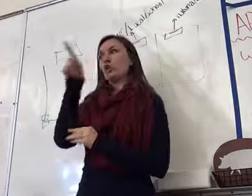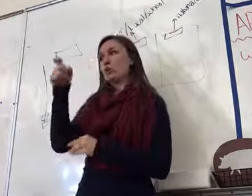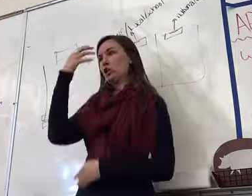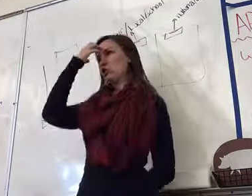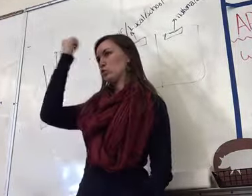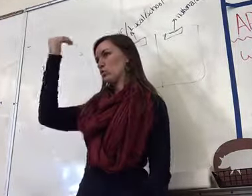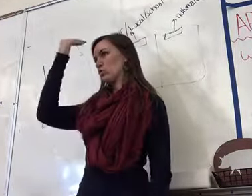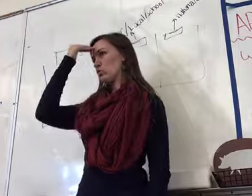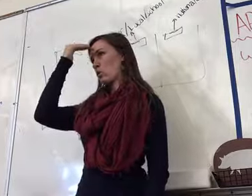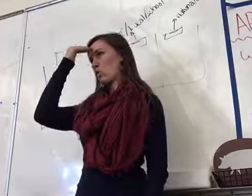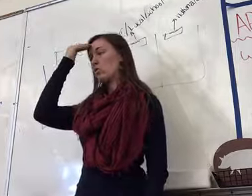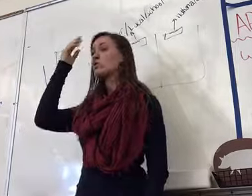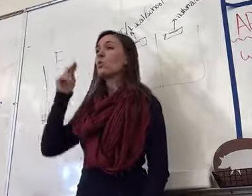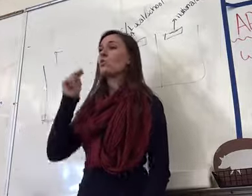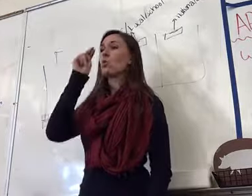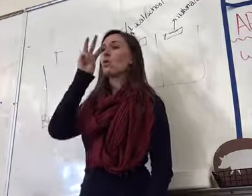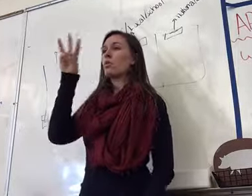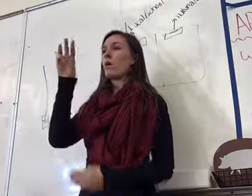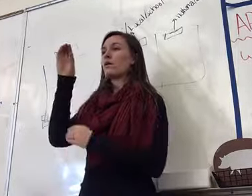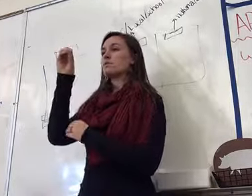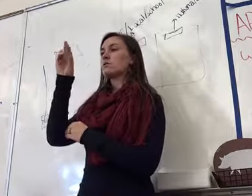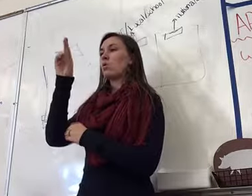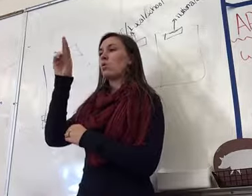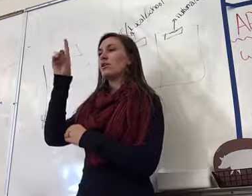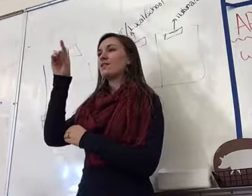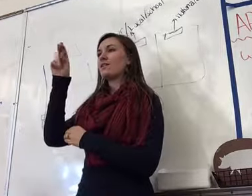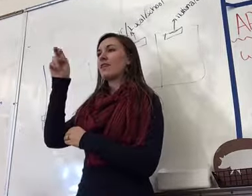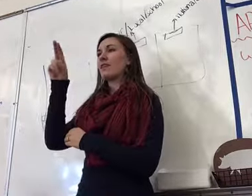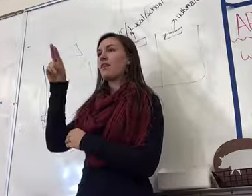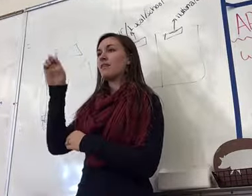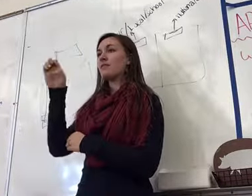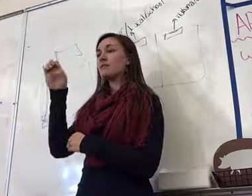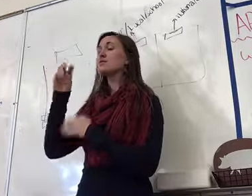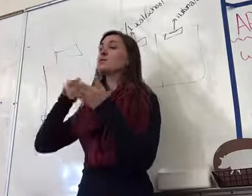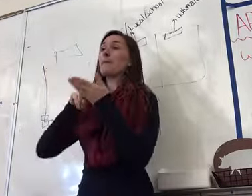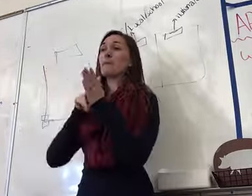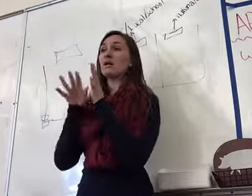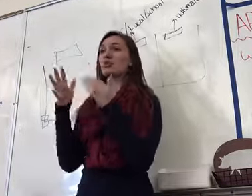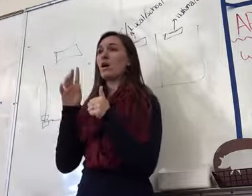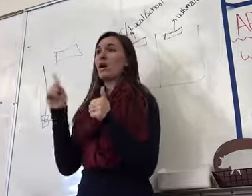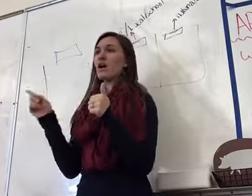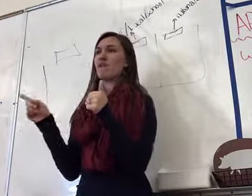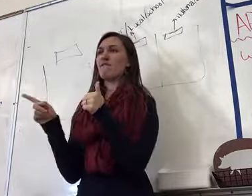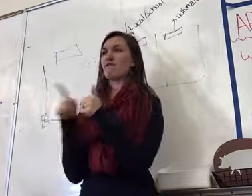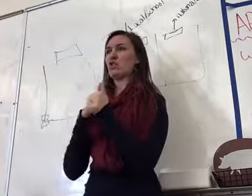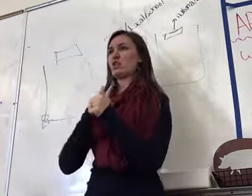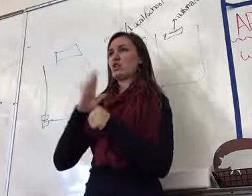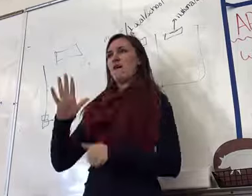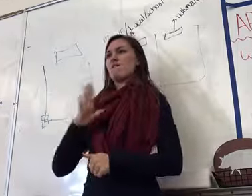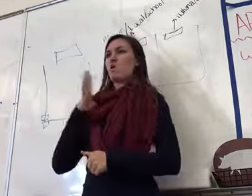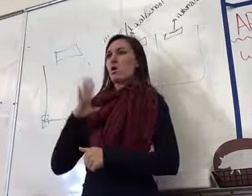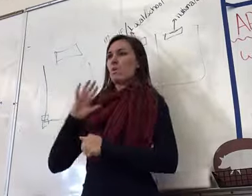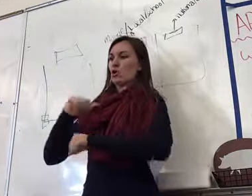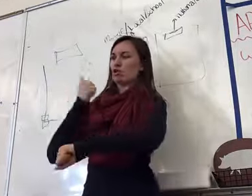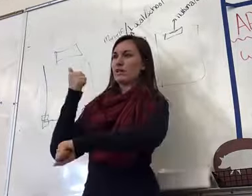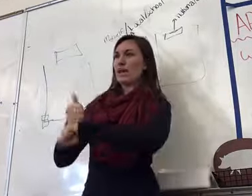The Northwest Ordinance is going to be the first formal creation of a territory after the creation of the new